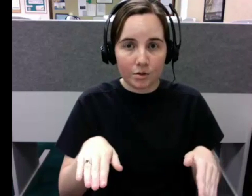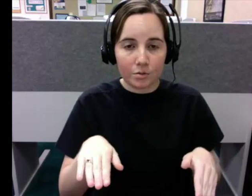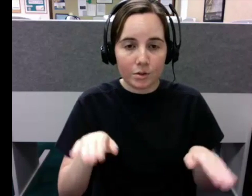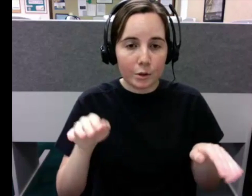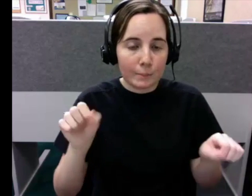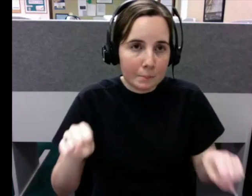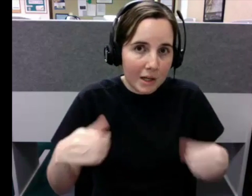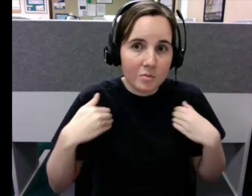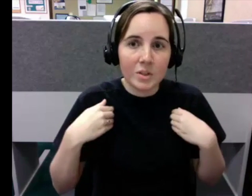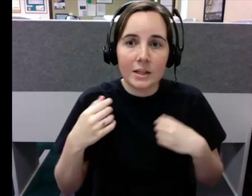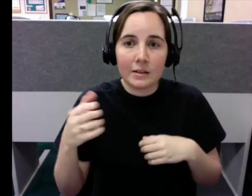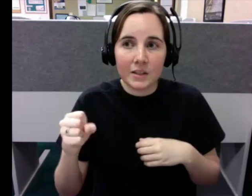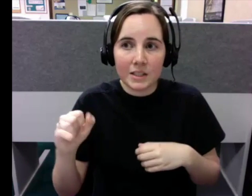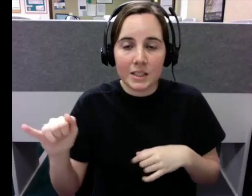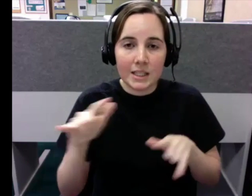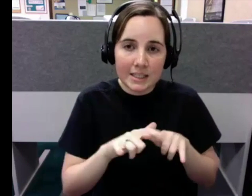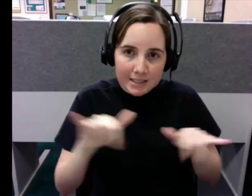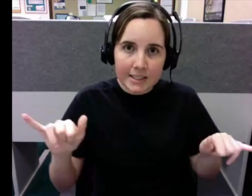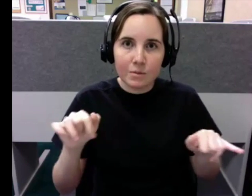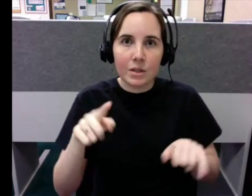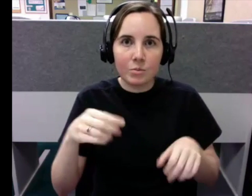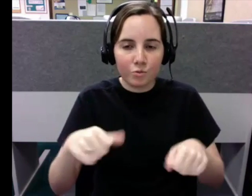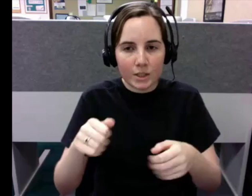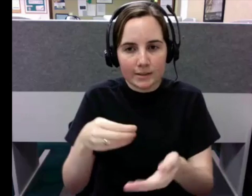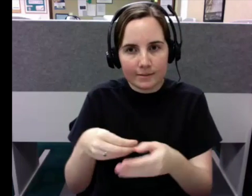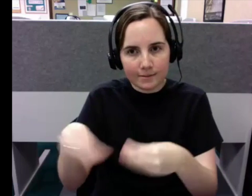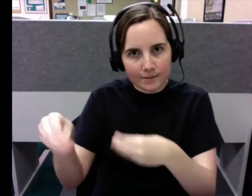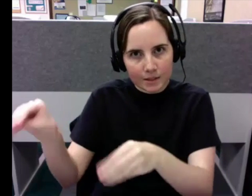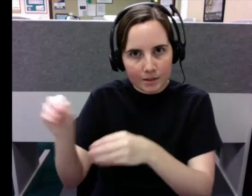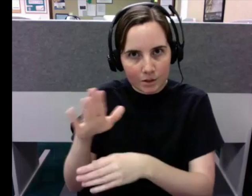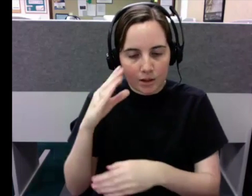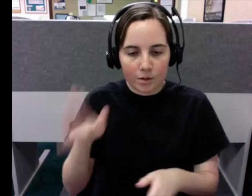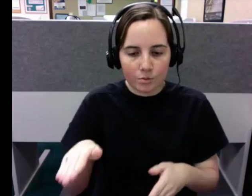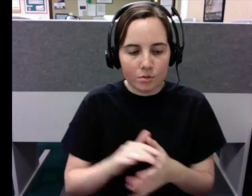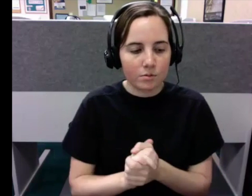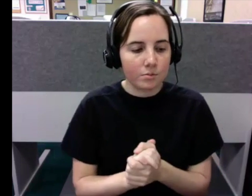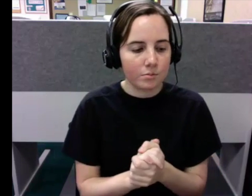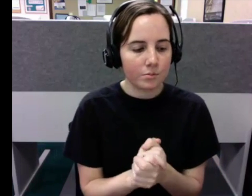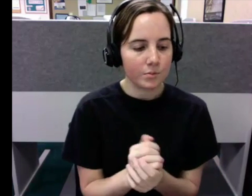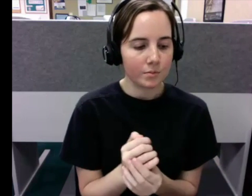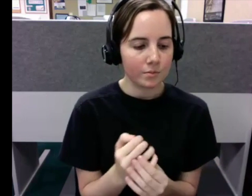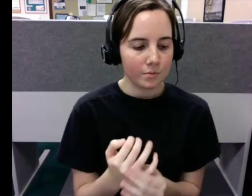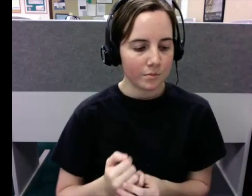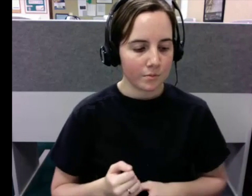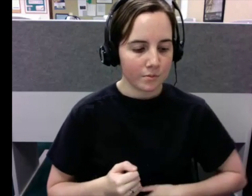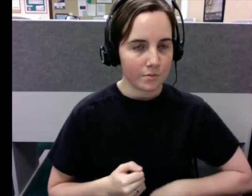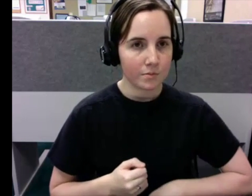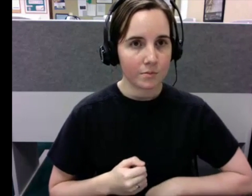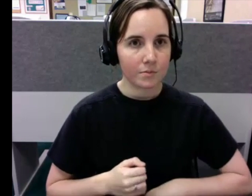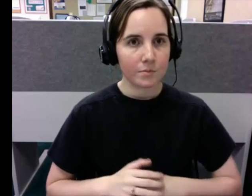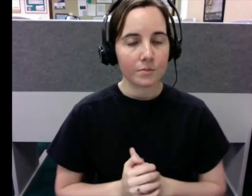Social Security doesn't count everything you own in deciding whether you have too many resources to qualify for SSI.